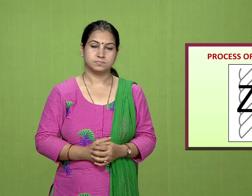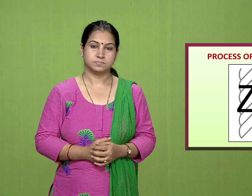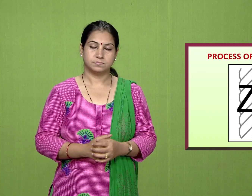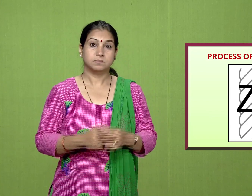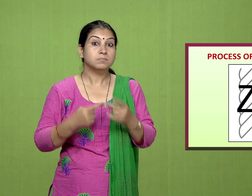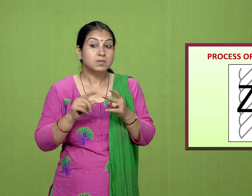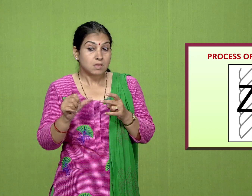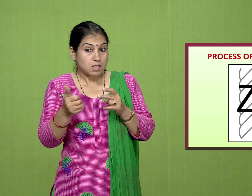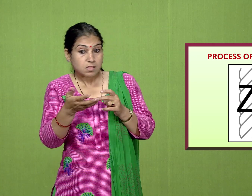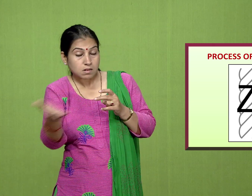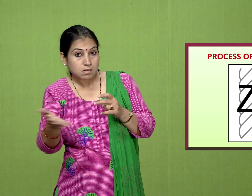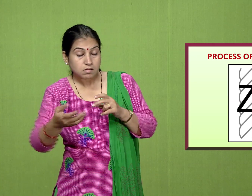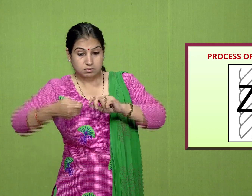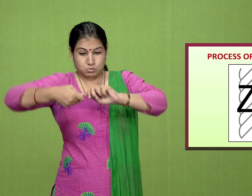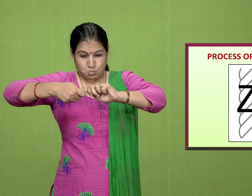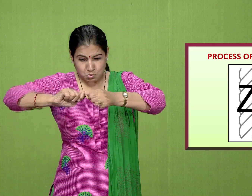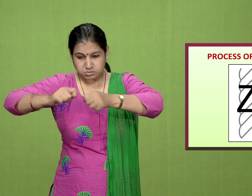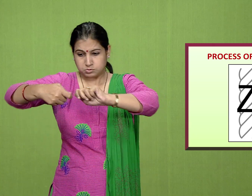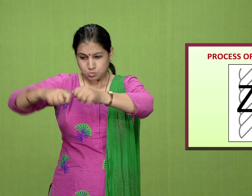whereas more the number of twists,